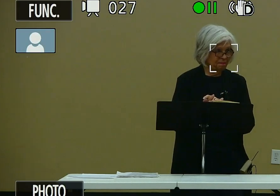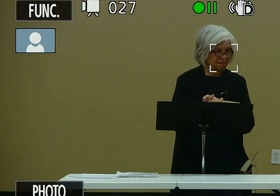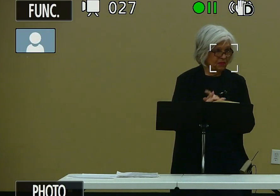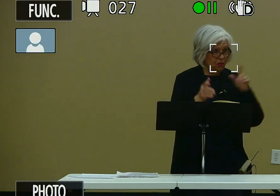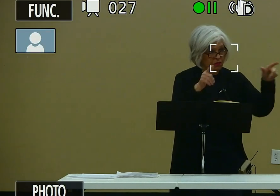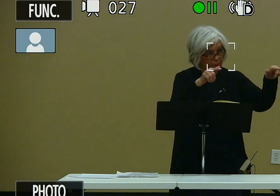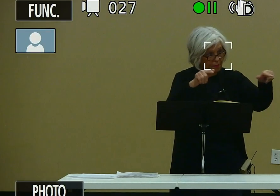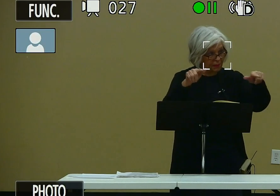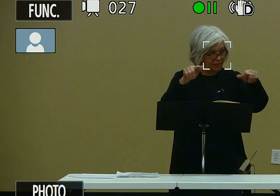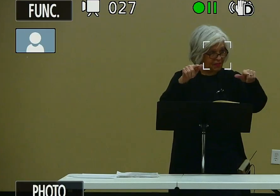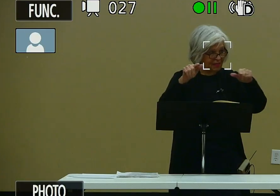Turn so people can see you.